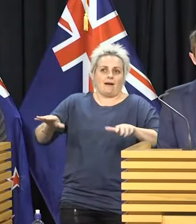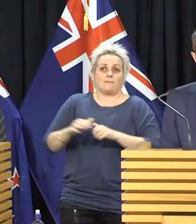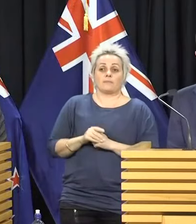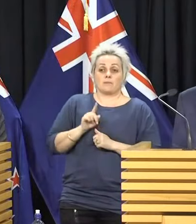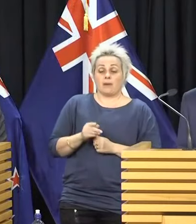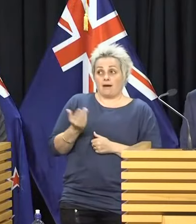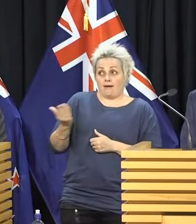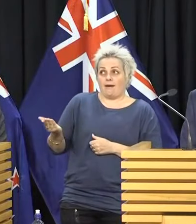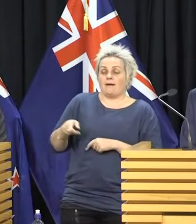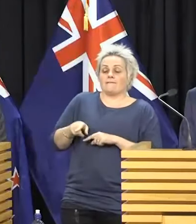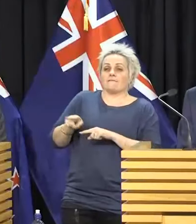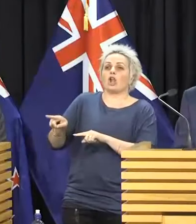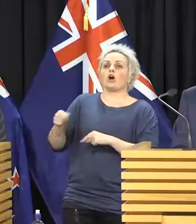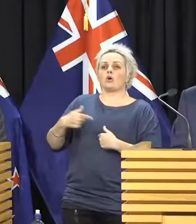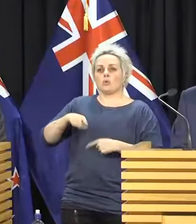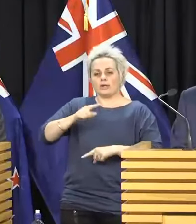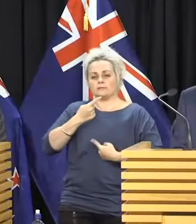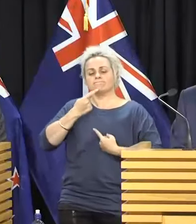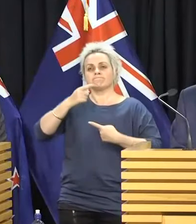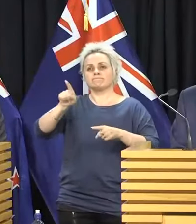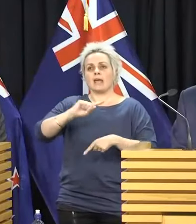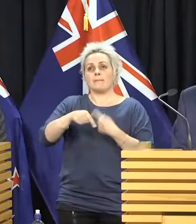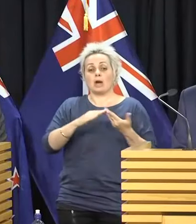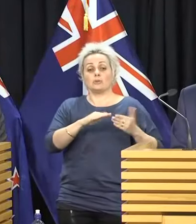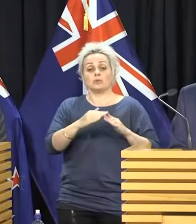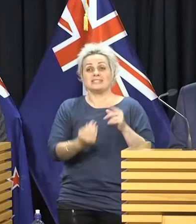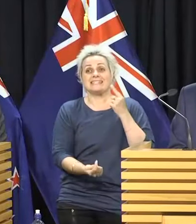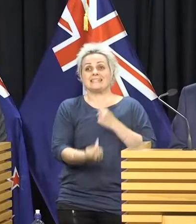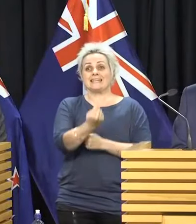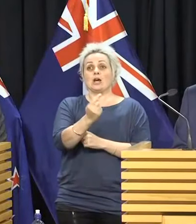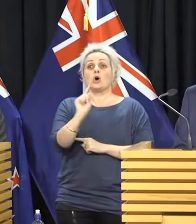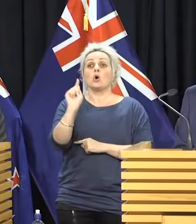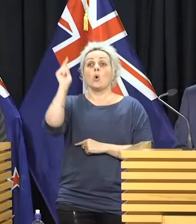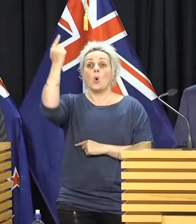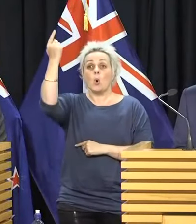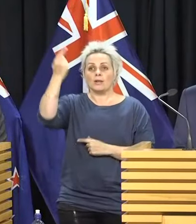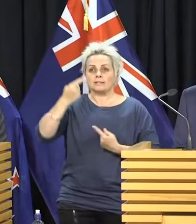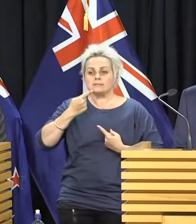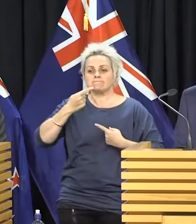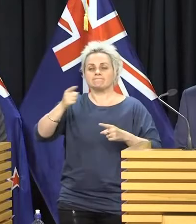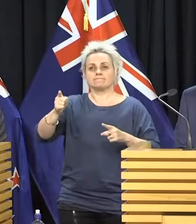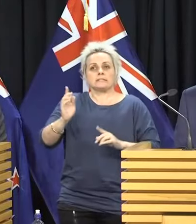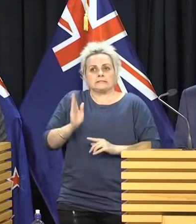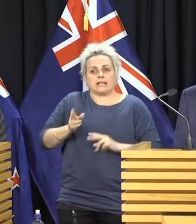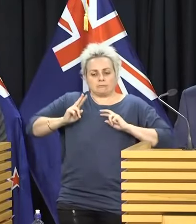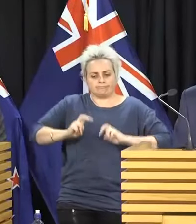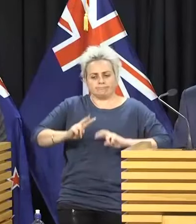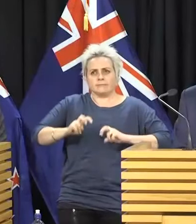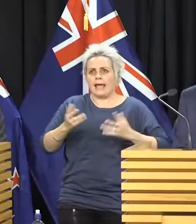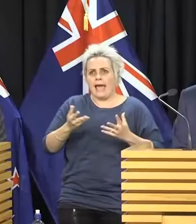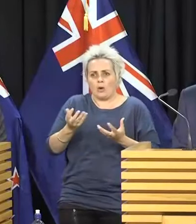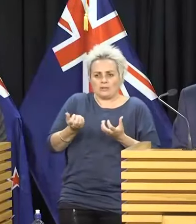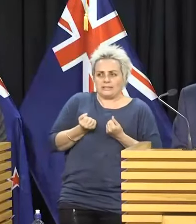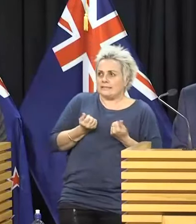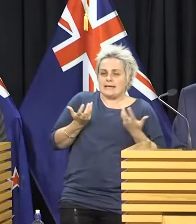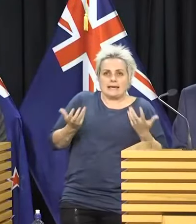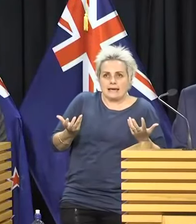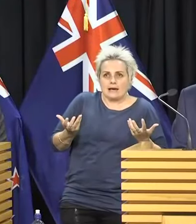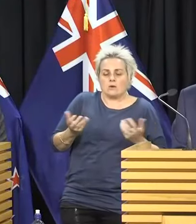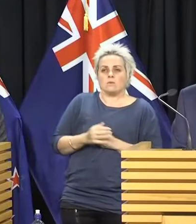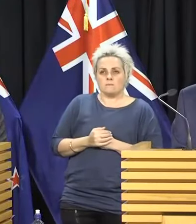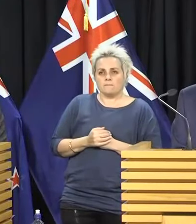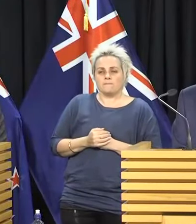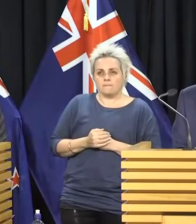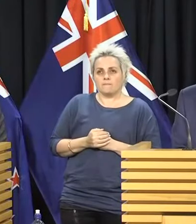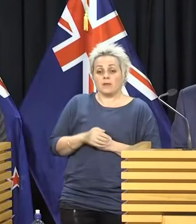has talked about. We are reporting this community case in Auckland, for which we continue to investigate the source of transmission. The